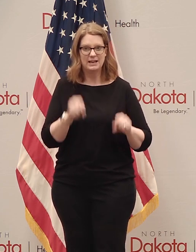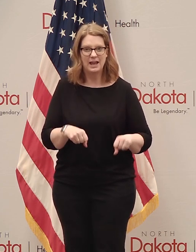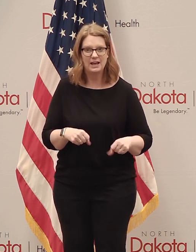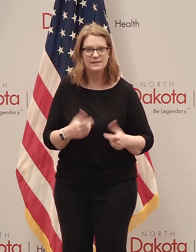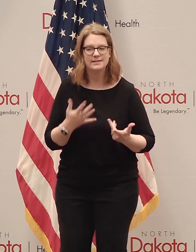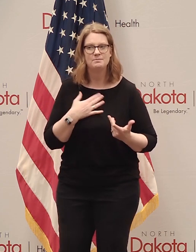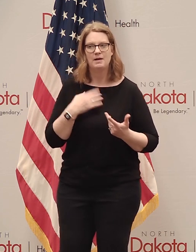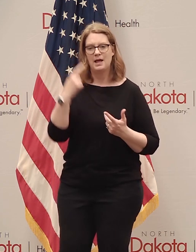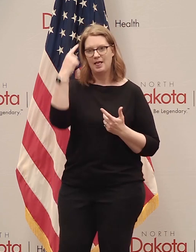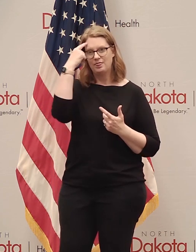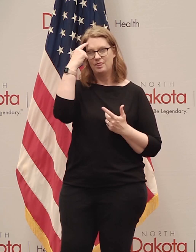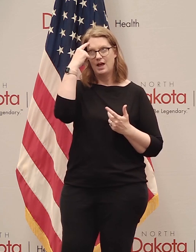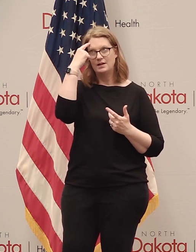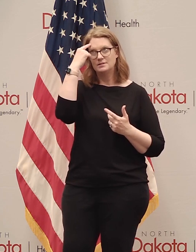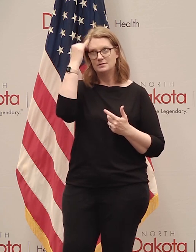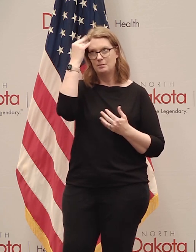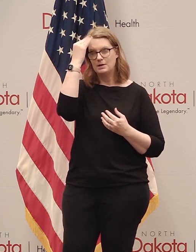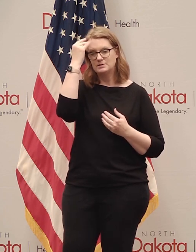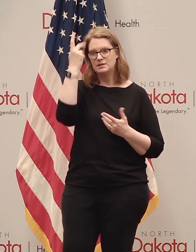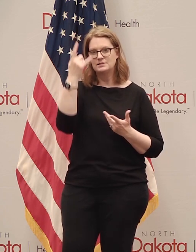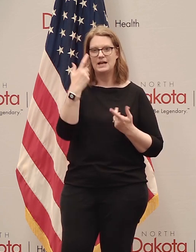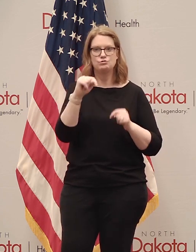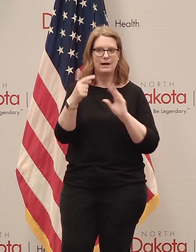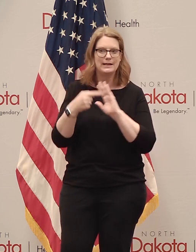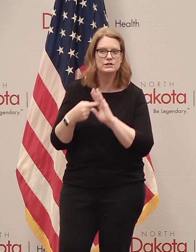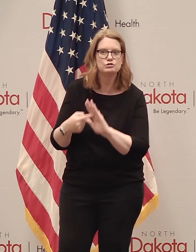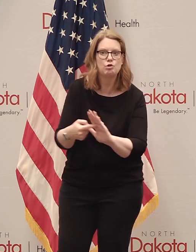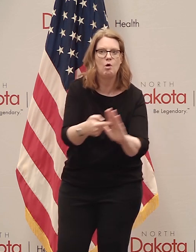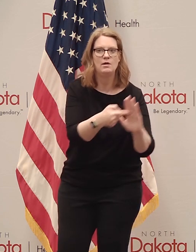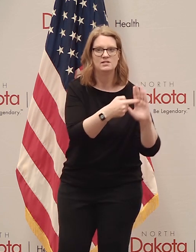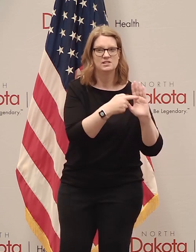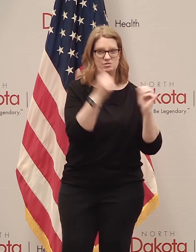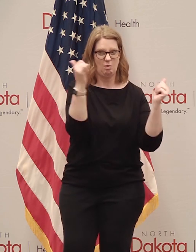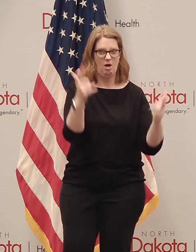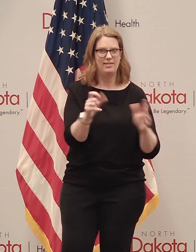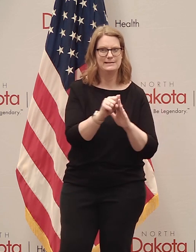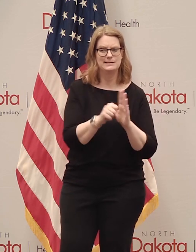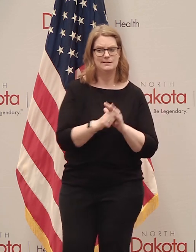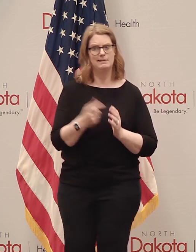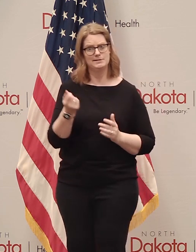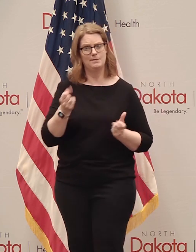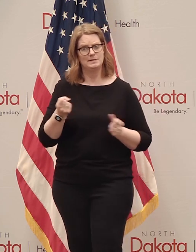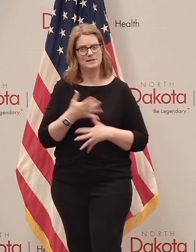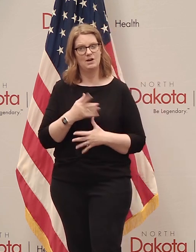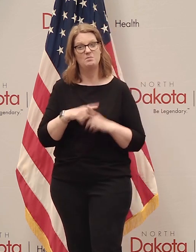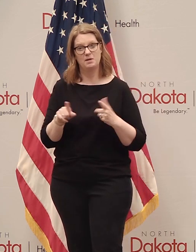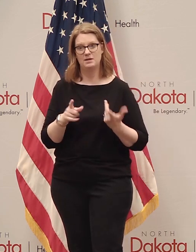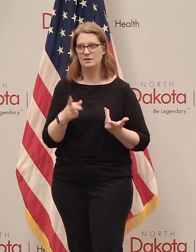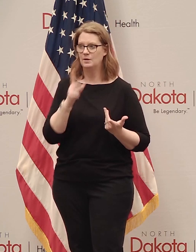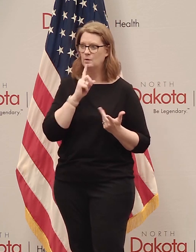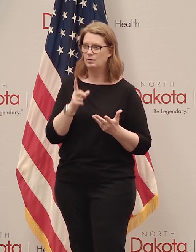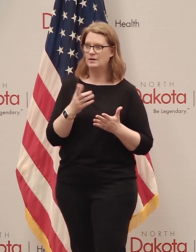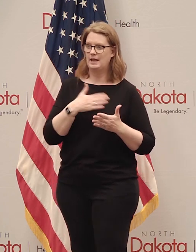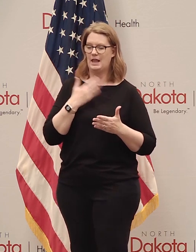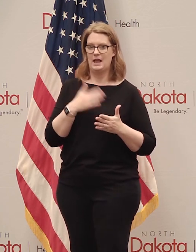thought processes to the whole state, as scary as that might be for some people, but we're putting it all out there and happy to keep doing